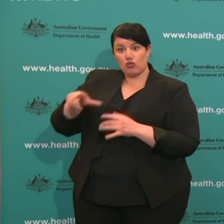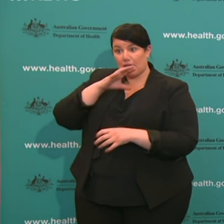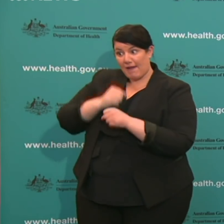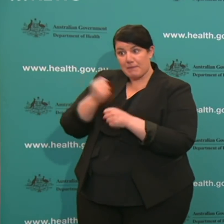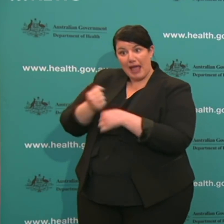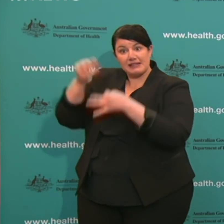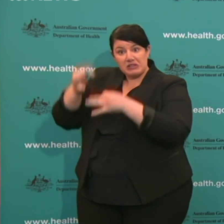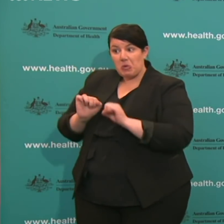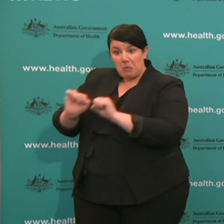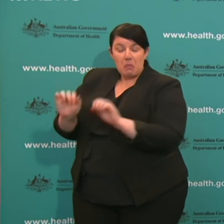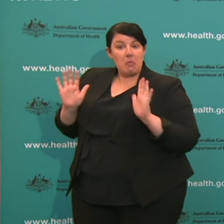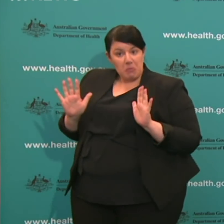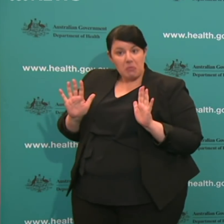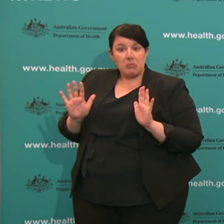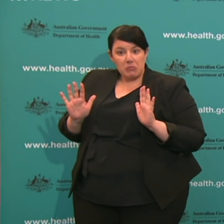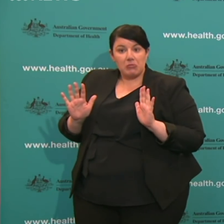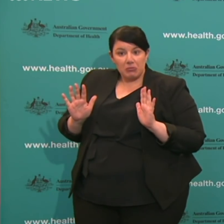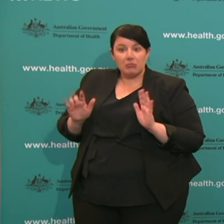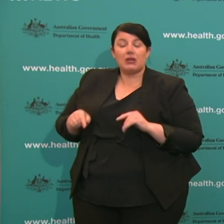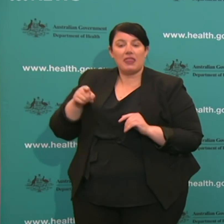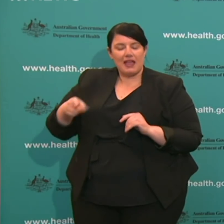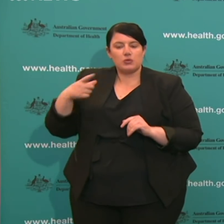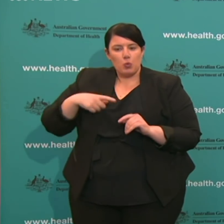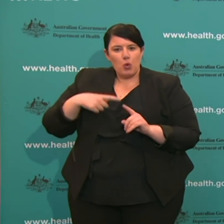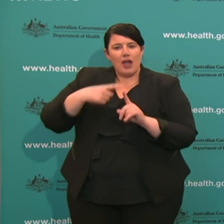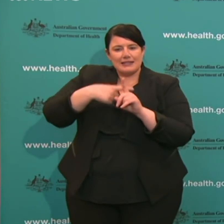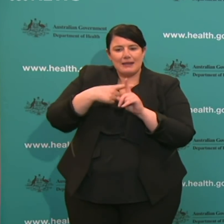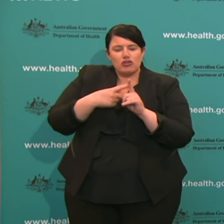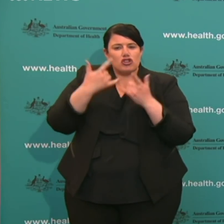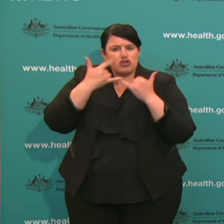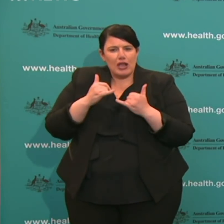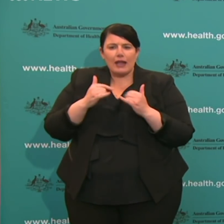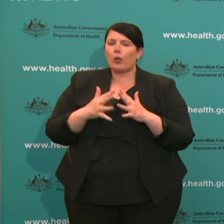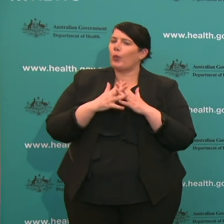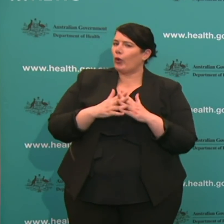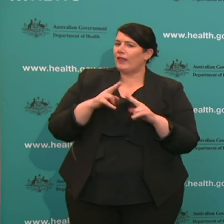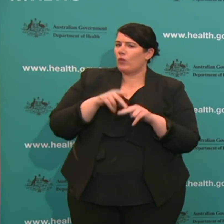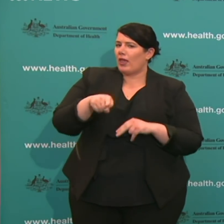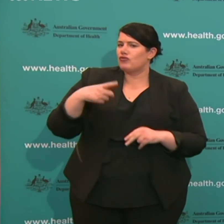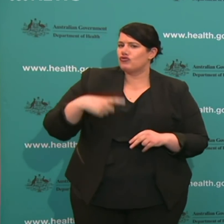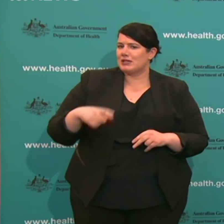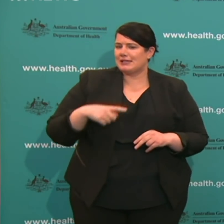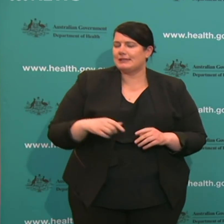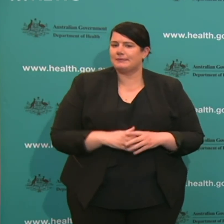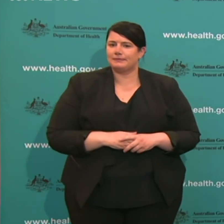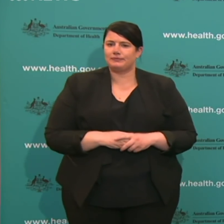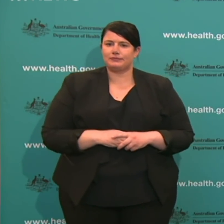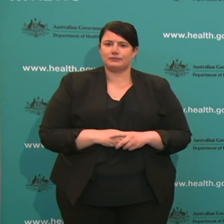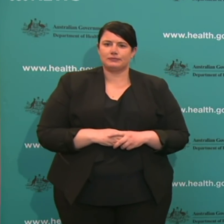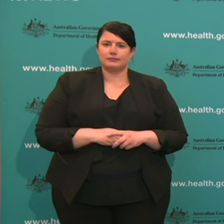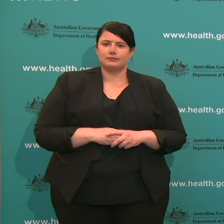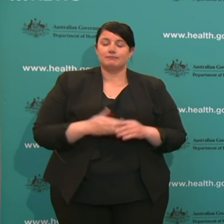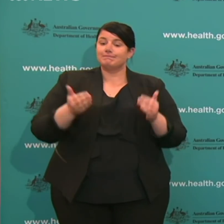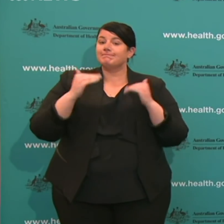government, but that's some of the reasons why temperature checking can be of benefit. And I'll go to Dana